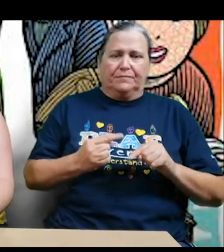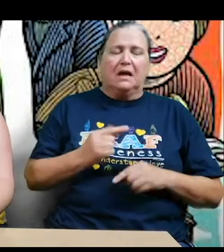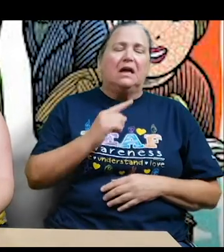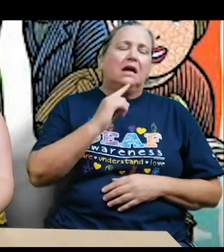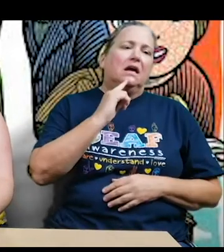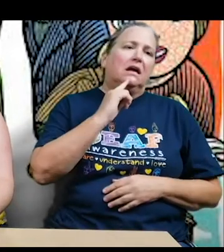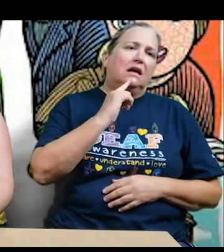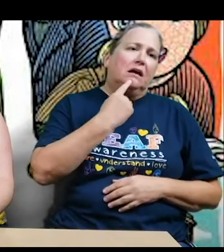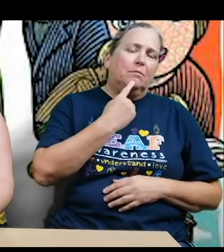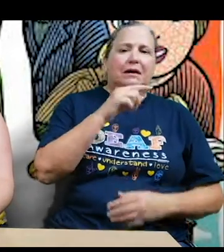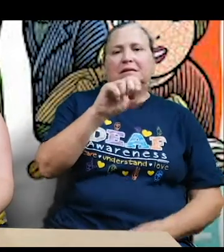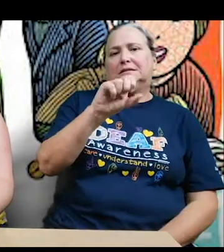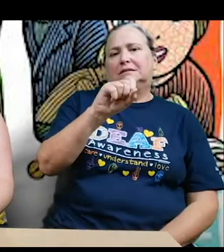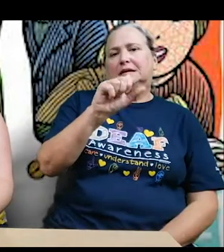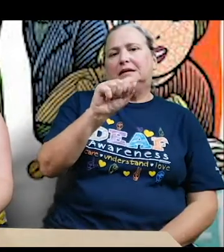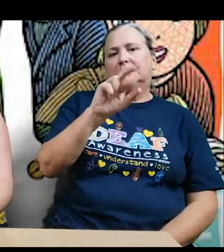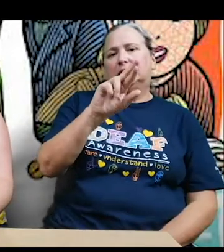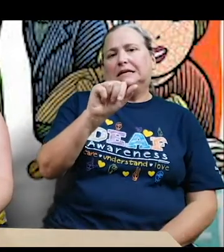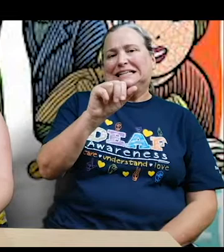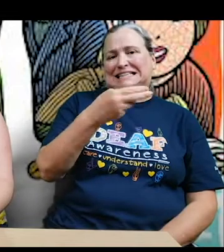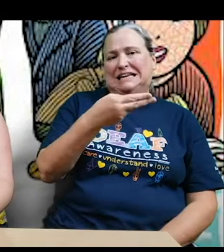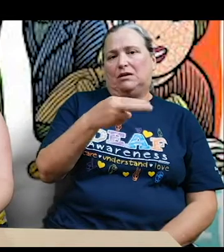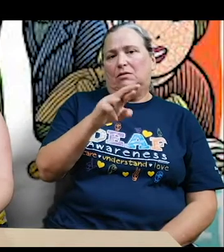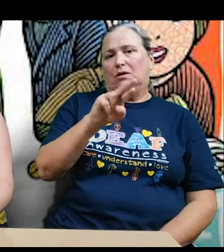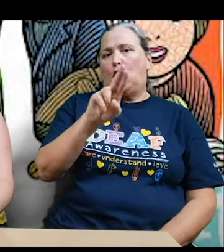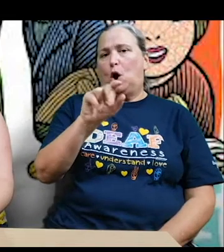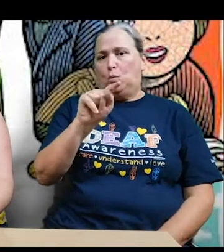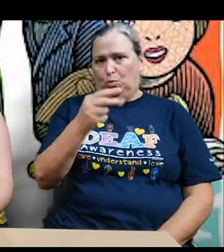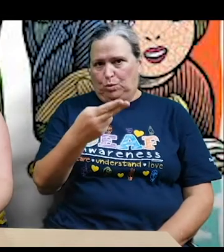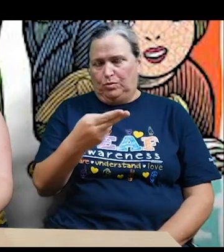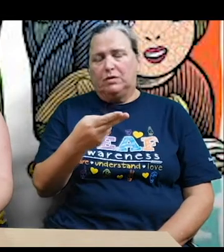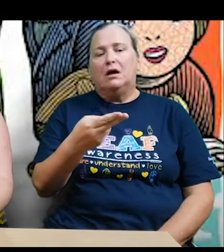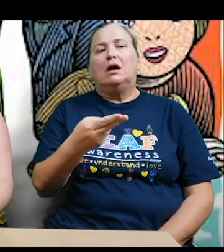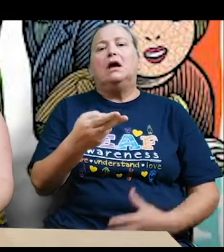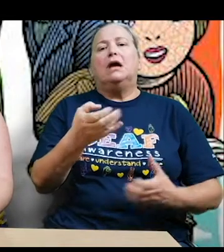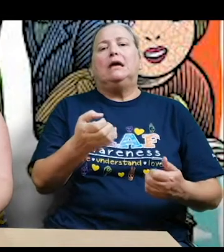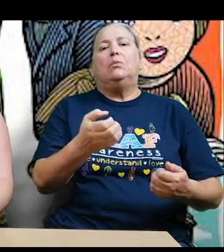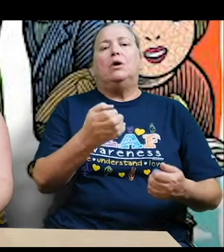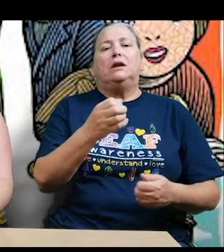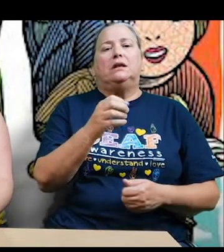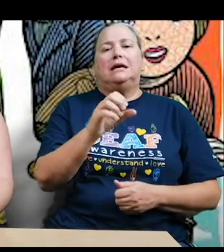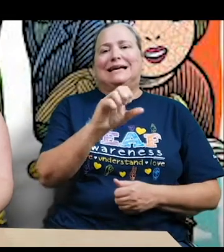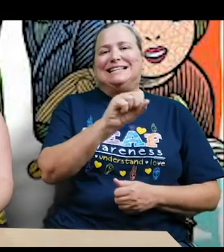Ruth. He wanted her to hold him. He wanted to dance for her.